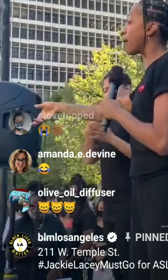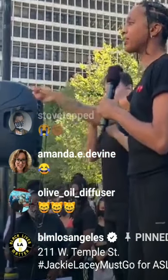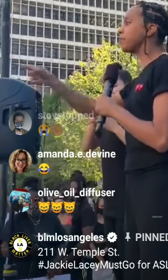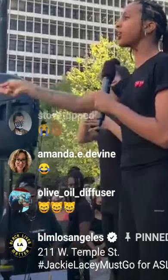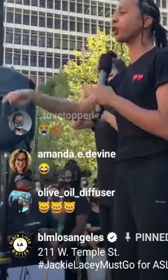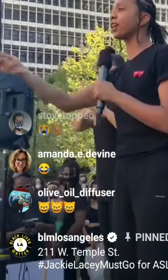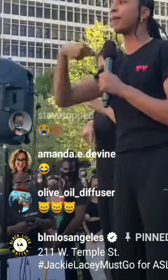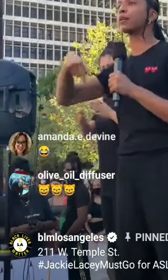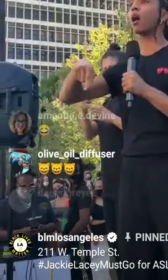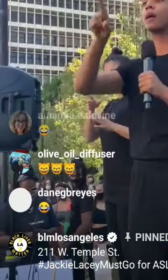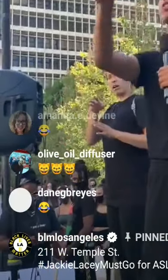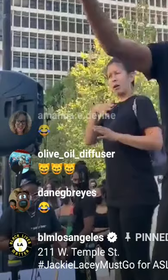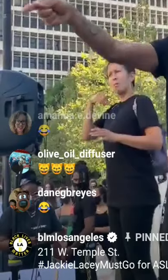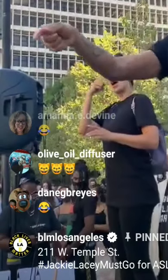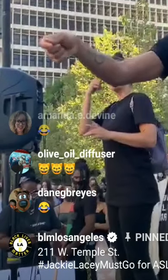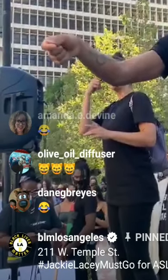appreciate you.